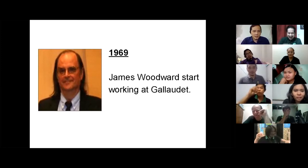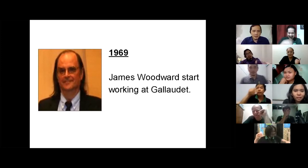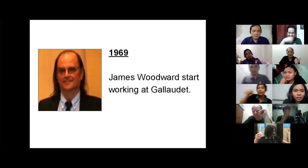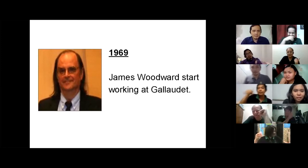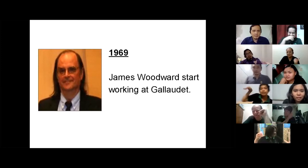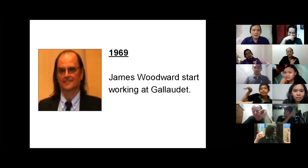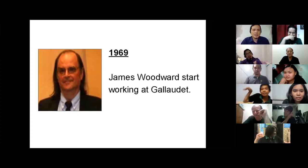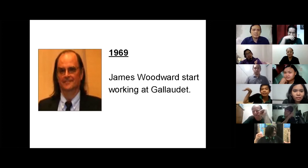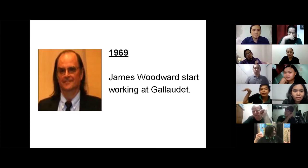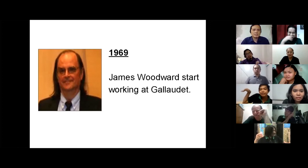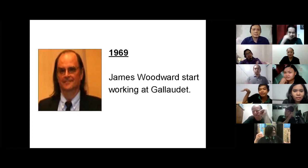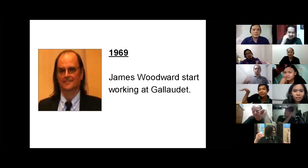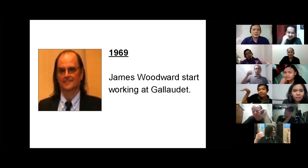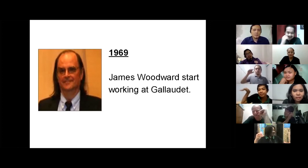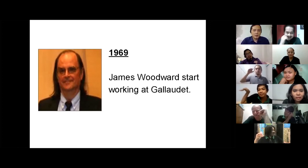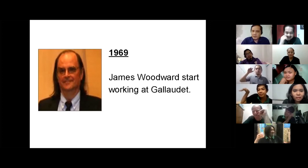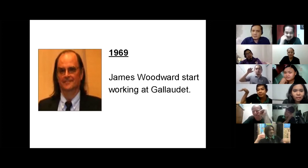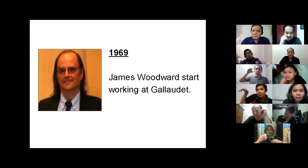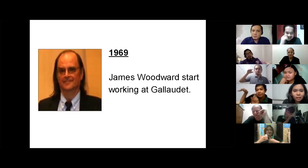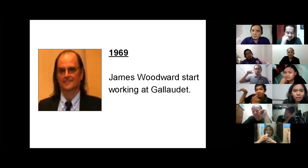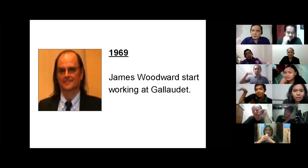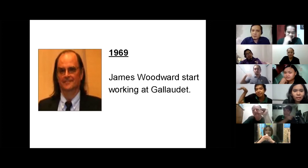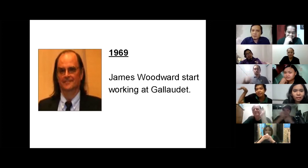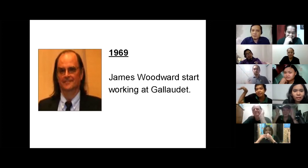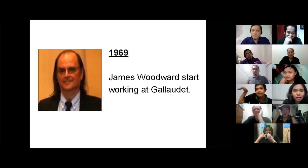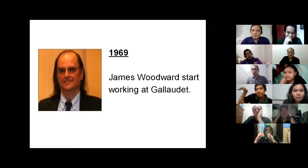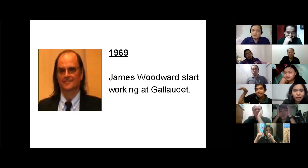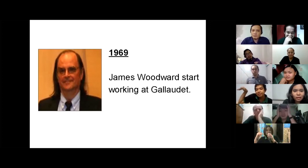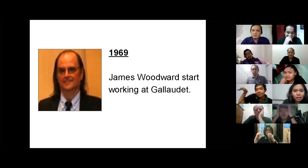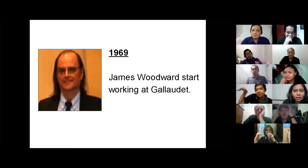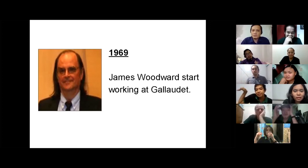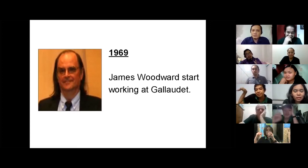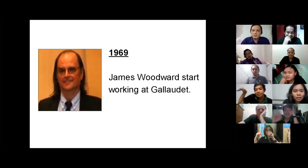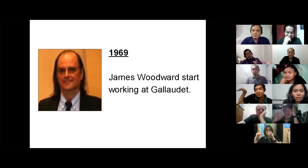Not yet. He hasn't. Rans, what about you?